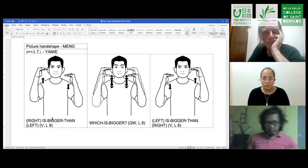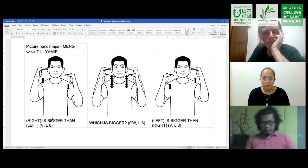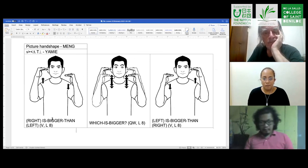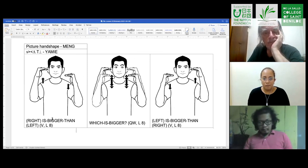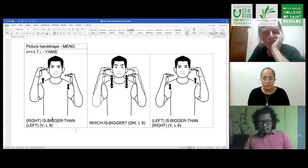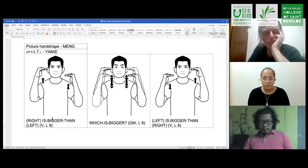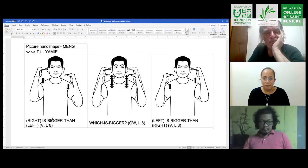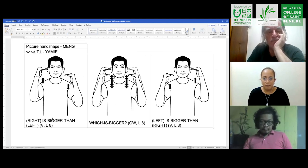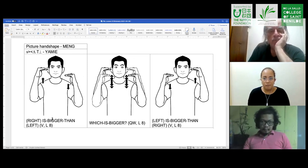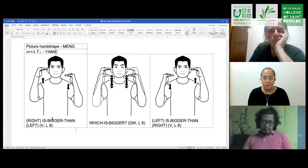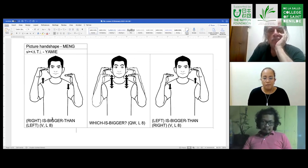This is shock.